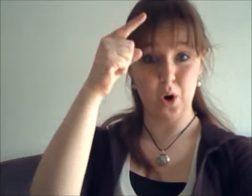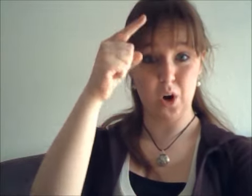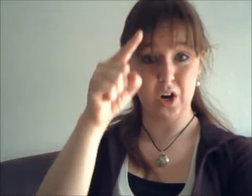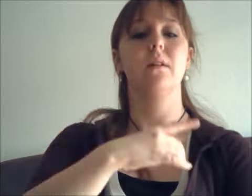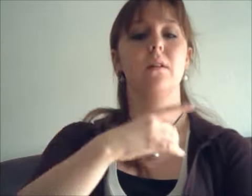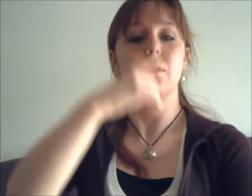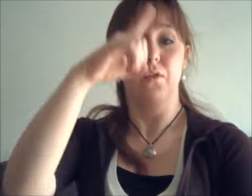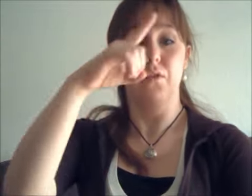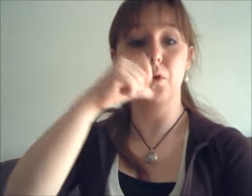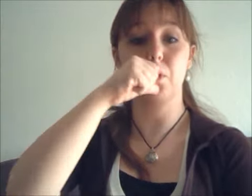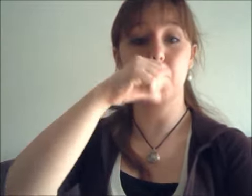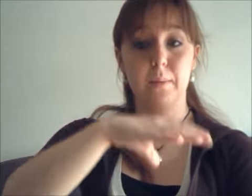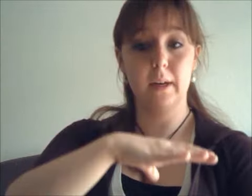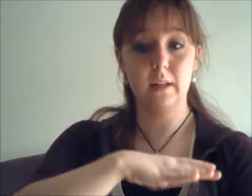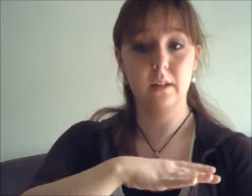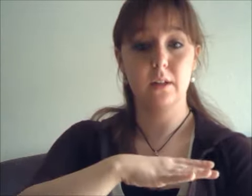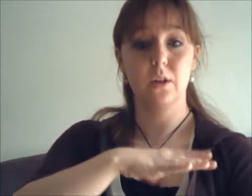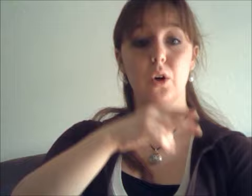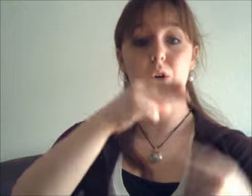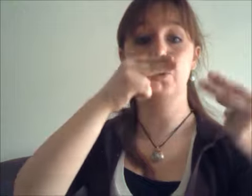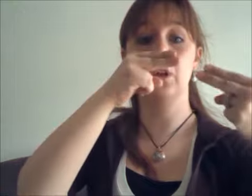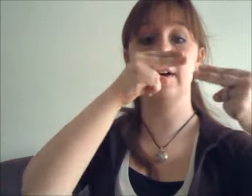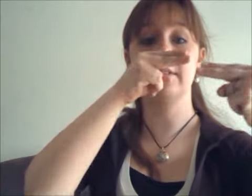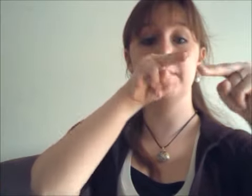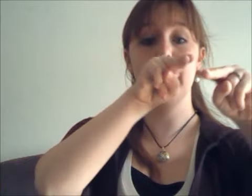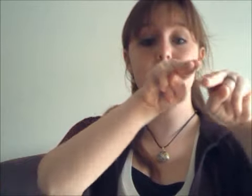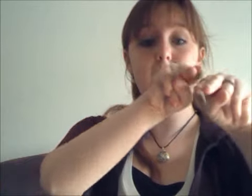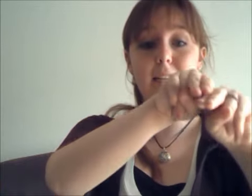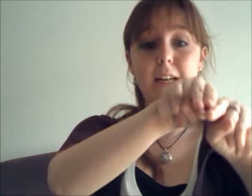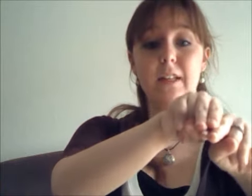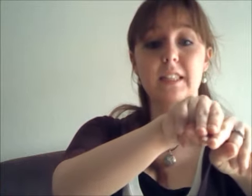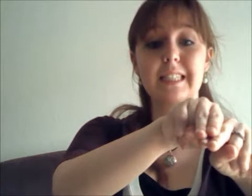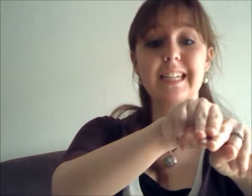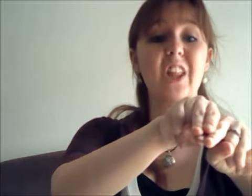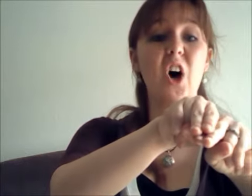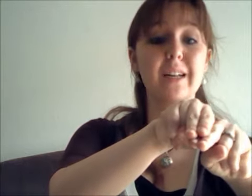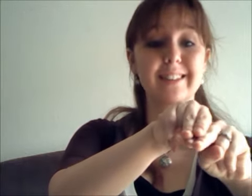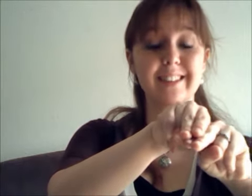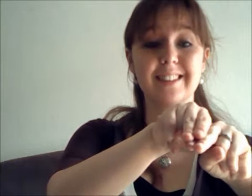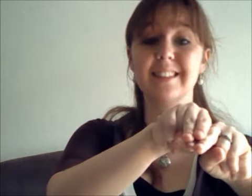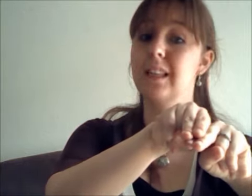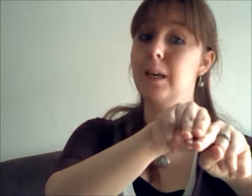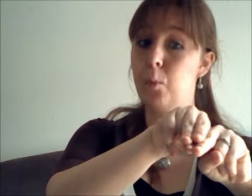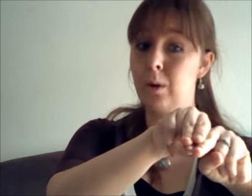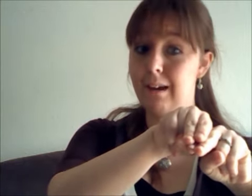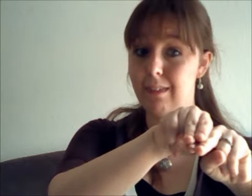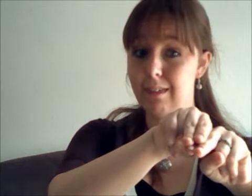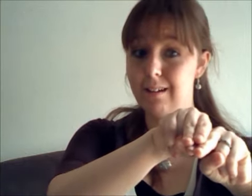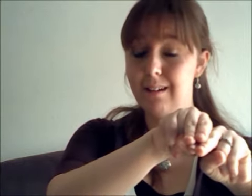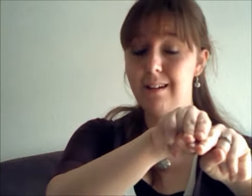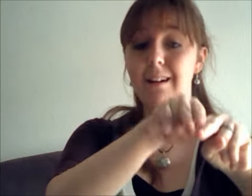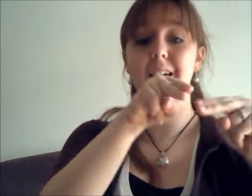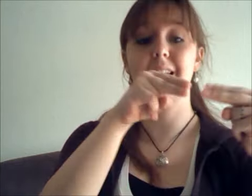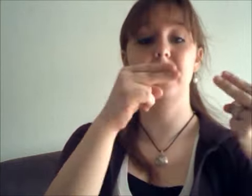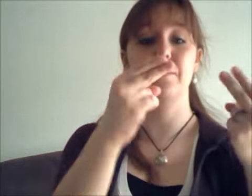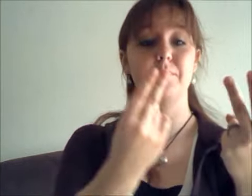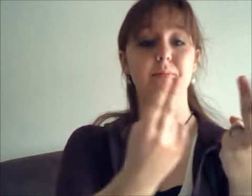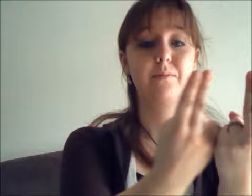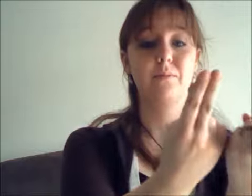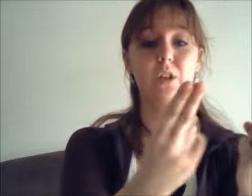for the woman who loved him at night. Now this gloss is sleep with. You're going to